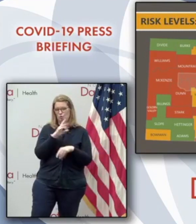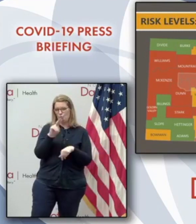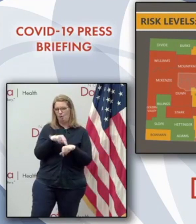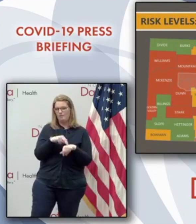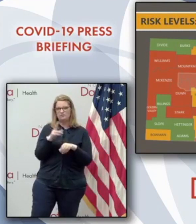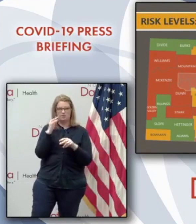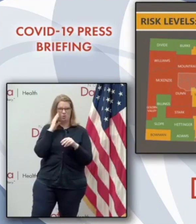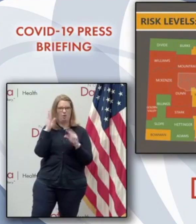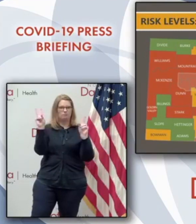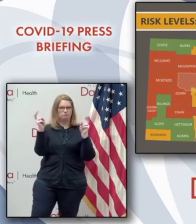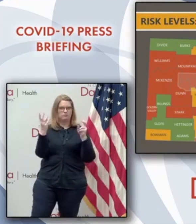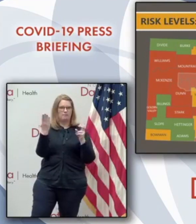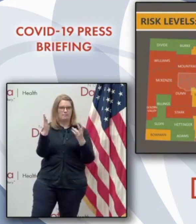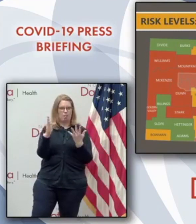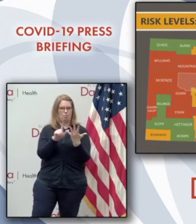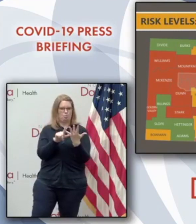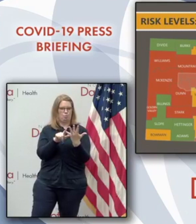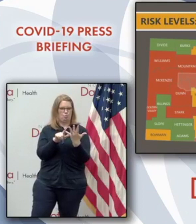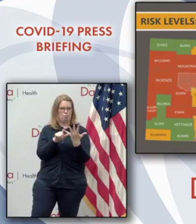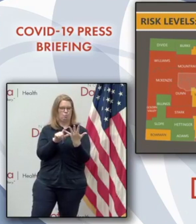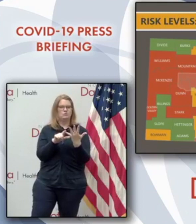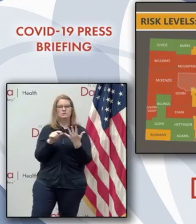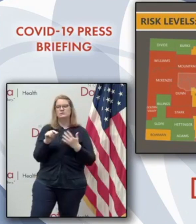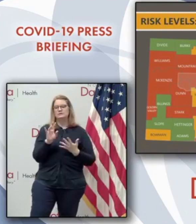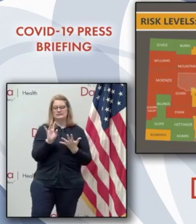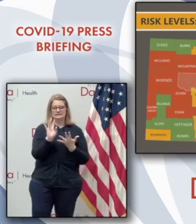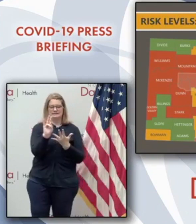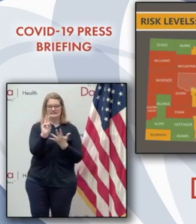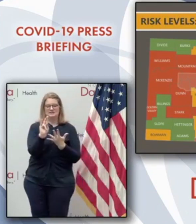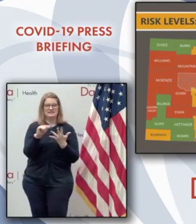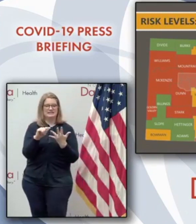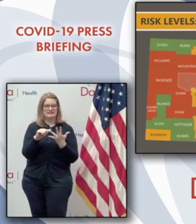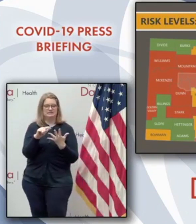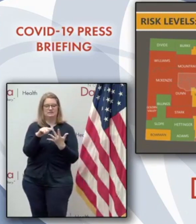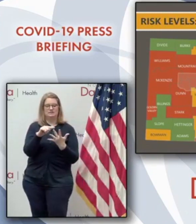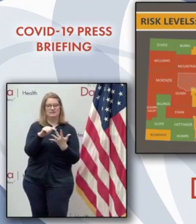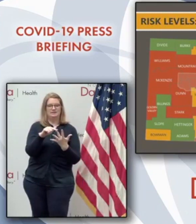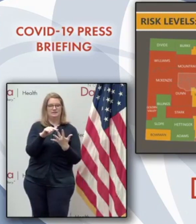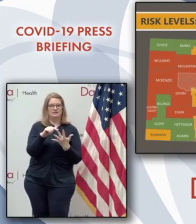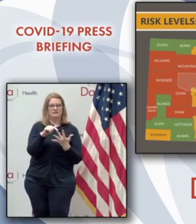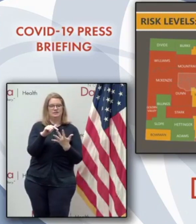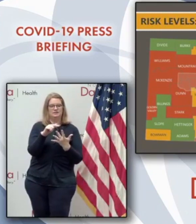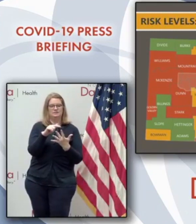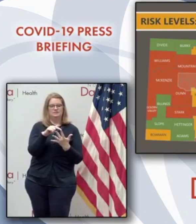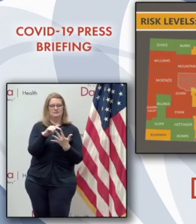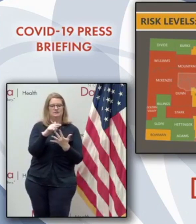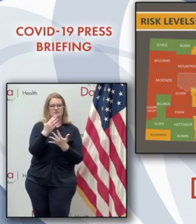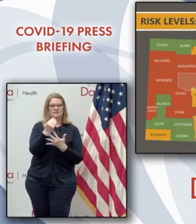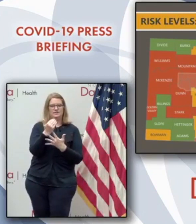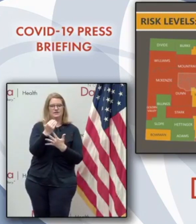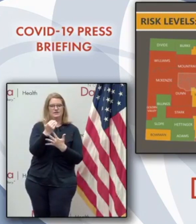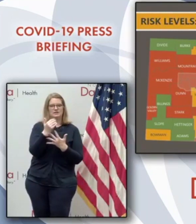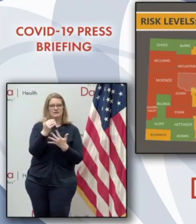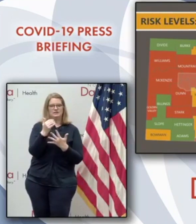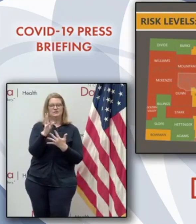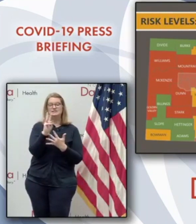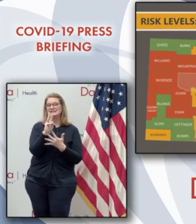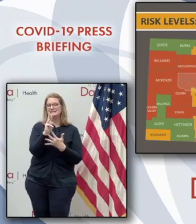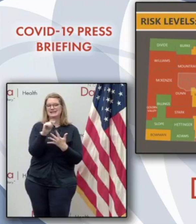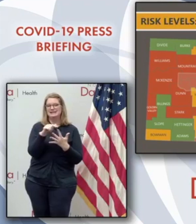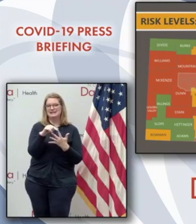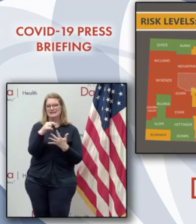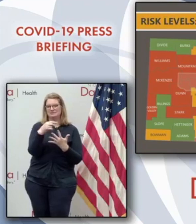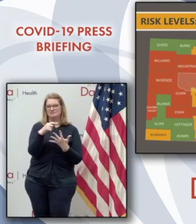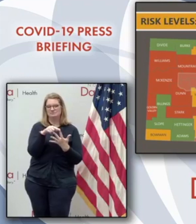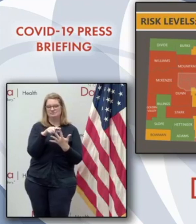level, 17 at the low risk or green, 15 at moderate risk, and 16 counties in high. And